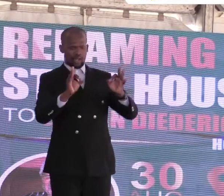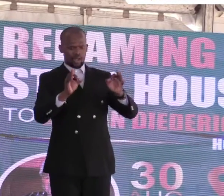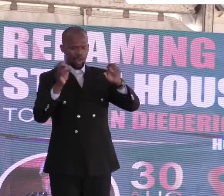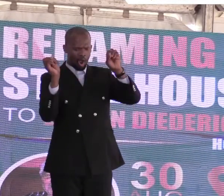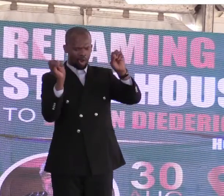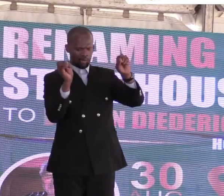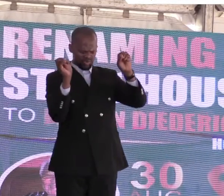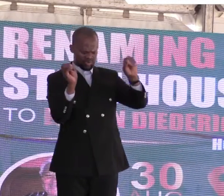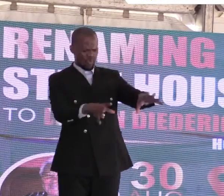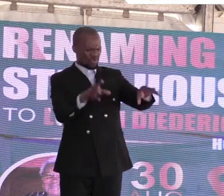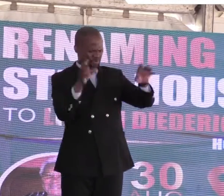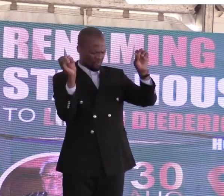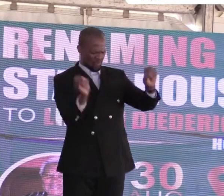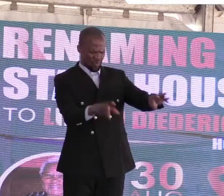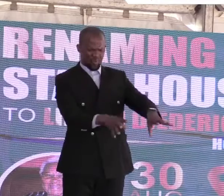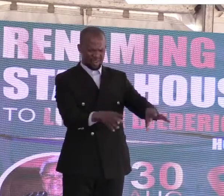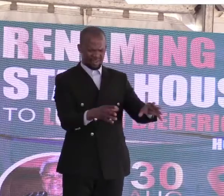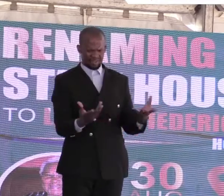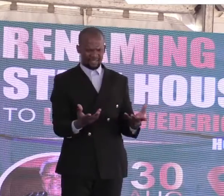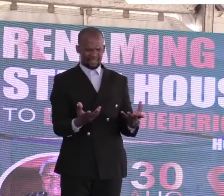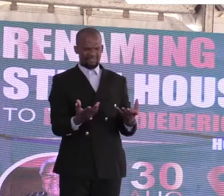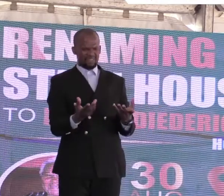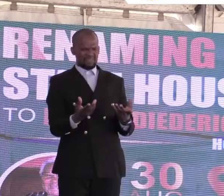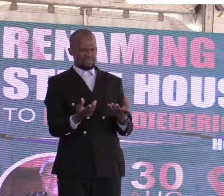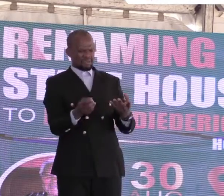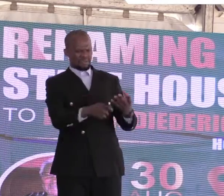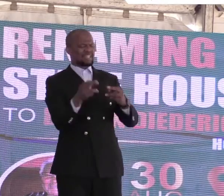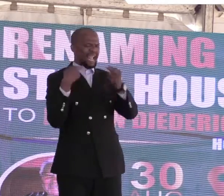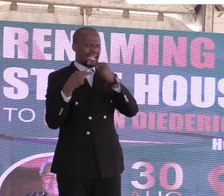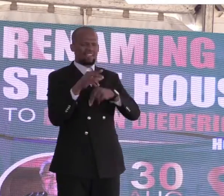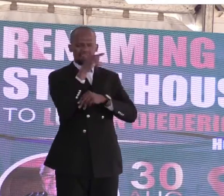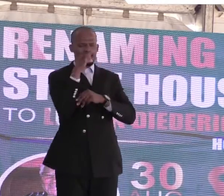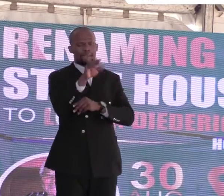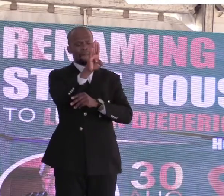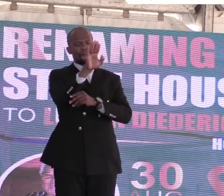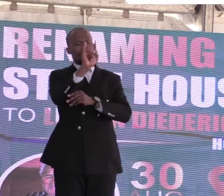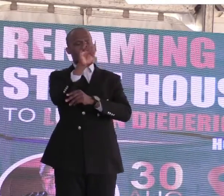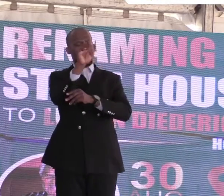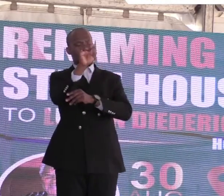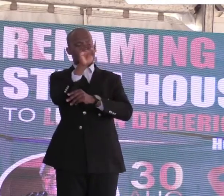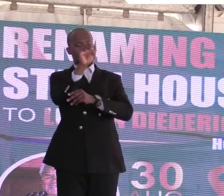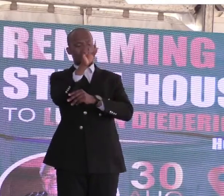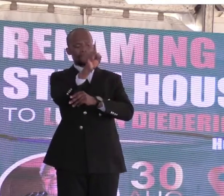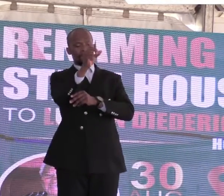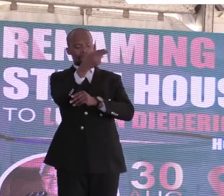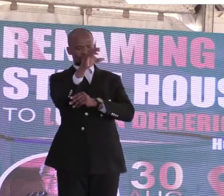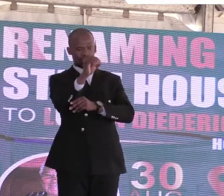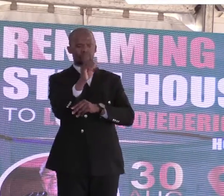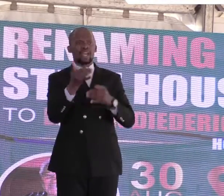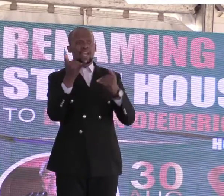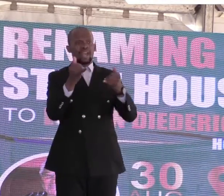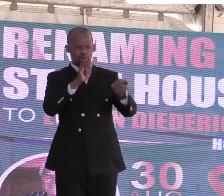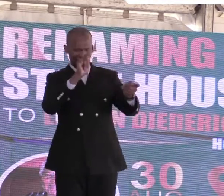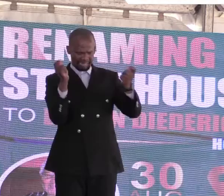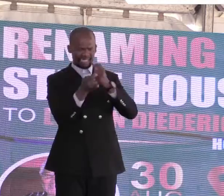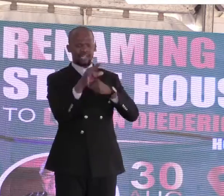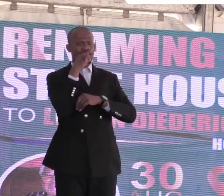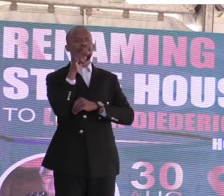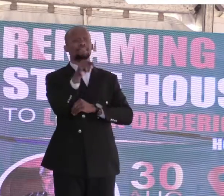throwing into the dustbin of the history the name Bishop State House, as we officially rename